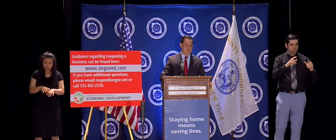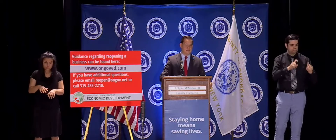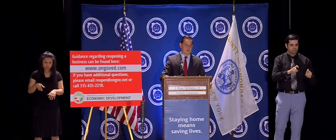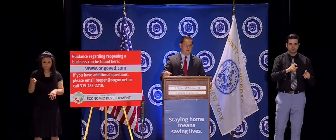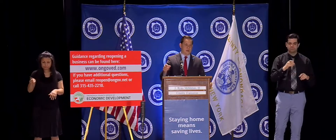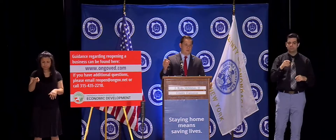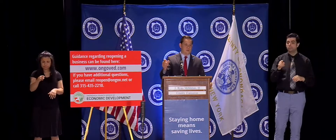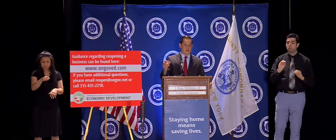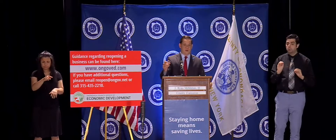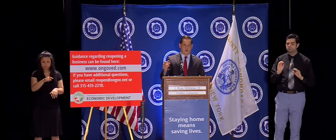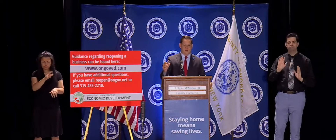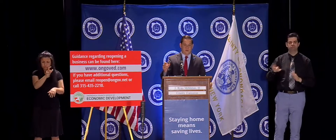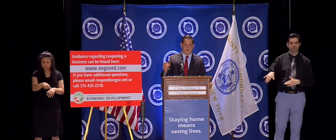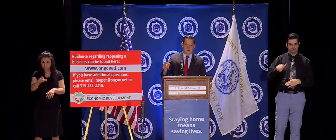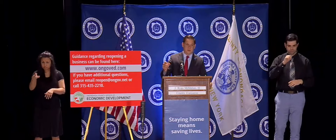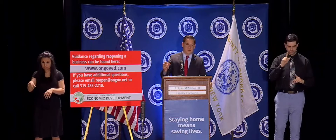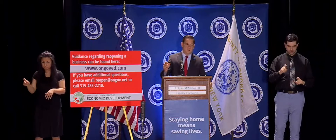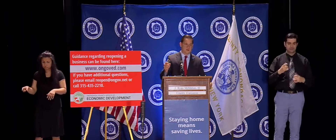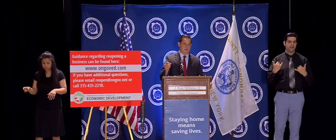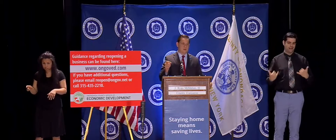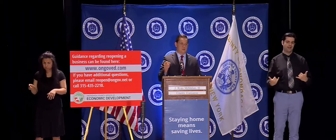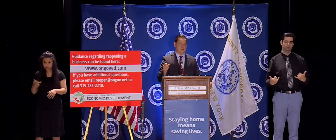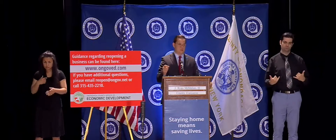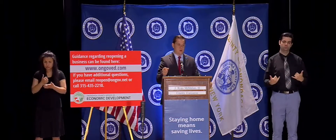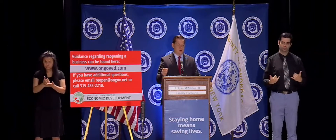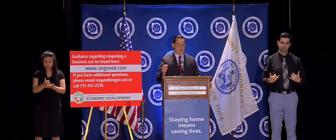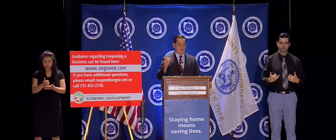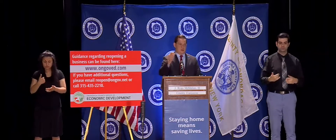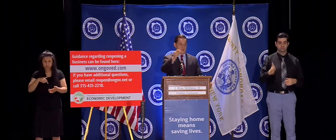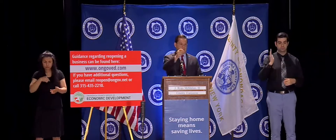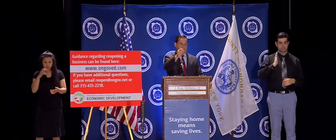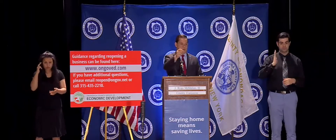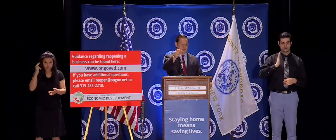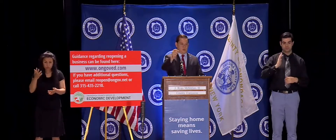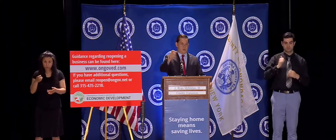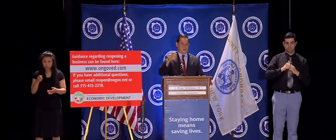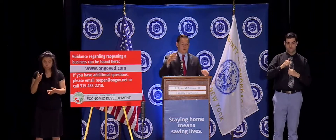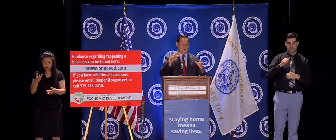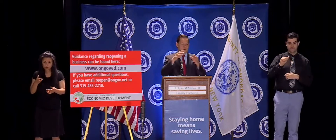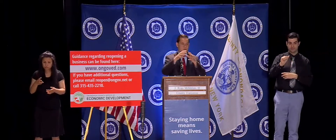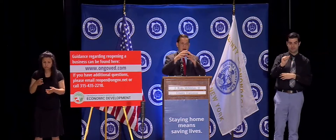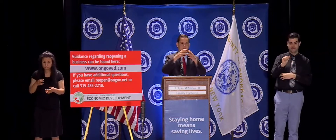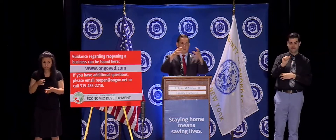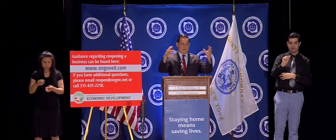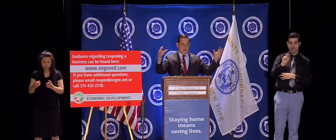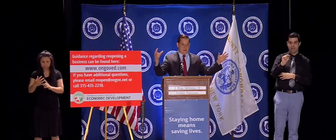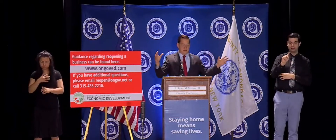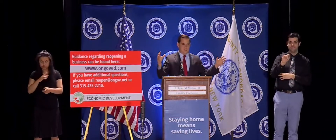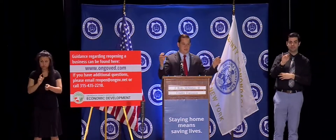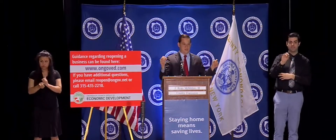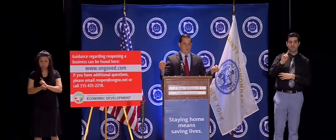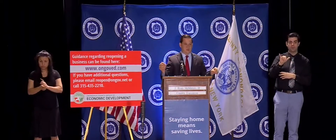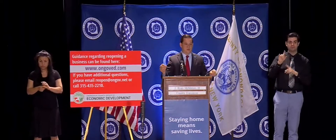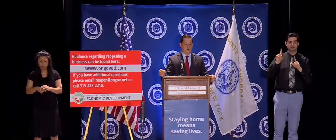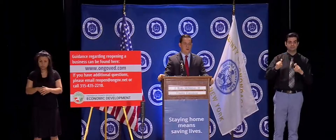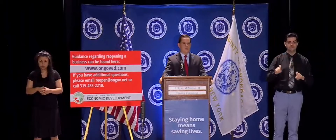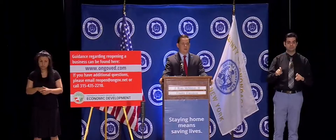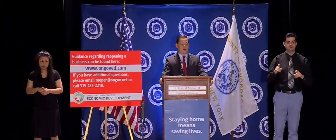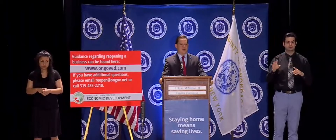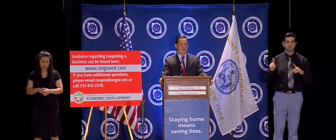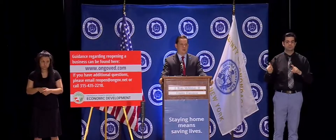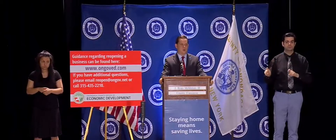antibody testing that was done earlier with New York State showed. It shows you do a lot of antibody testing. You're just looking